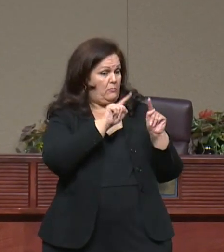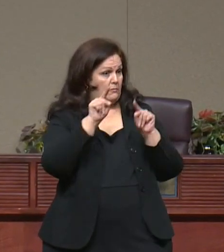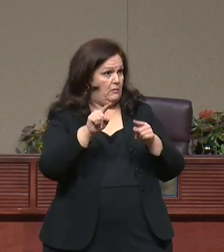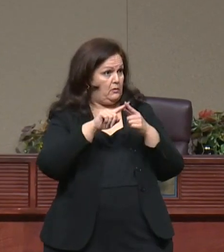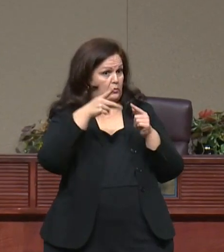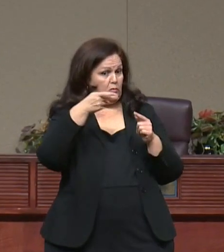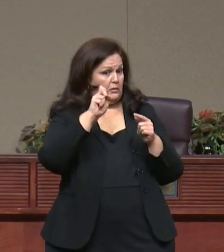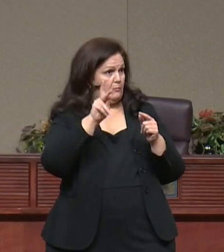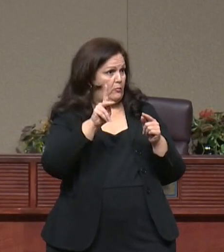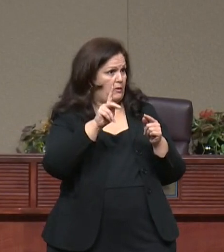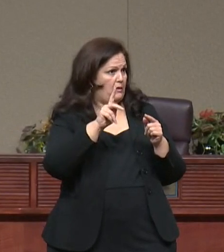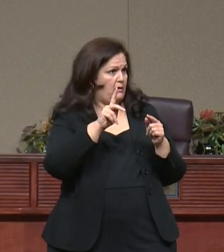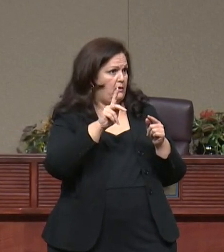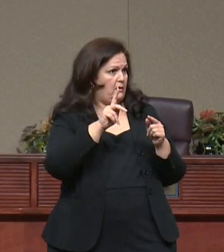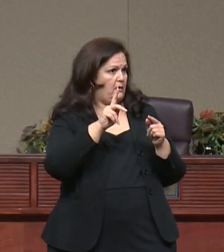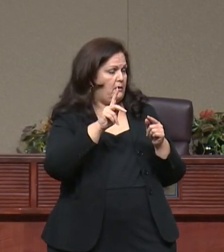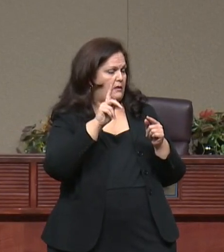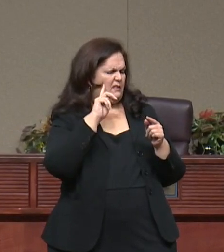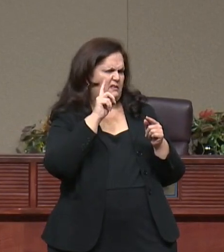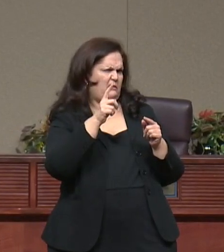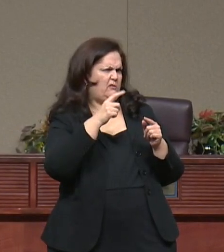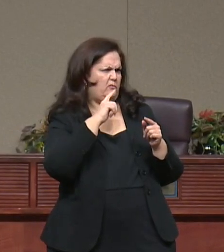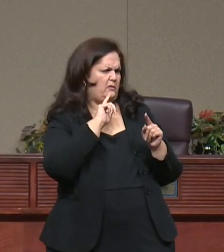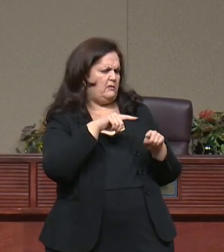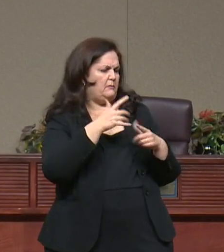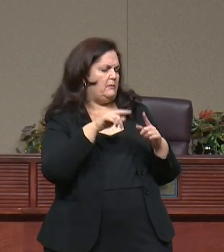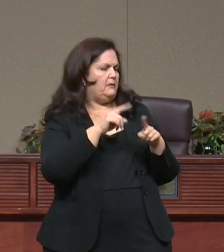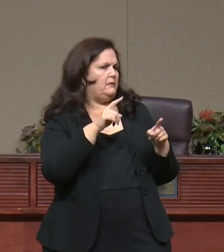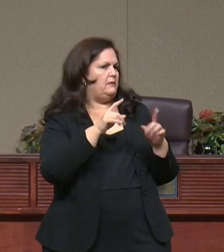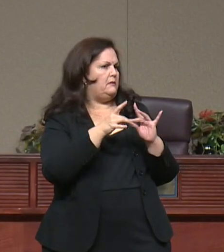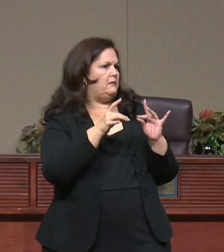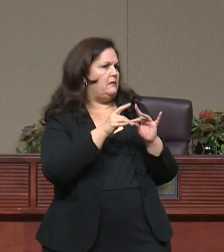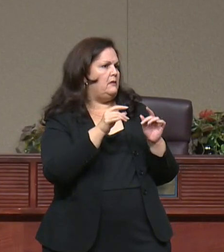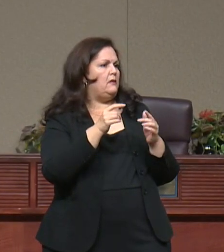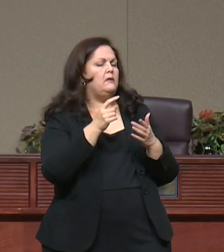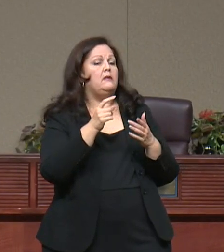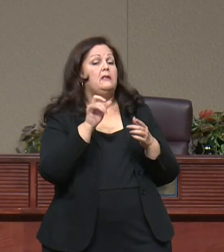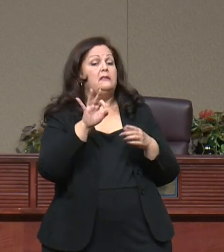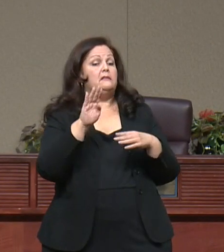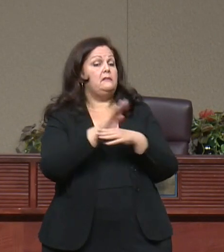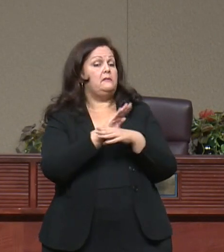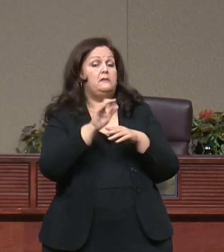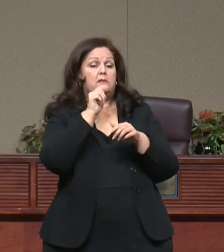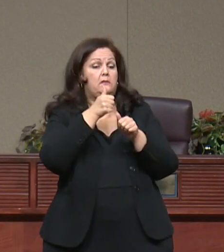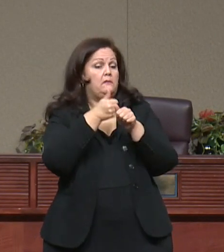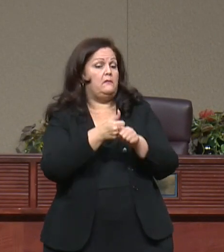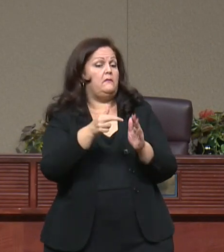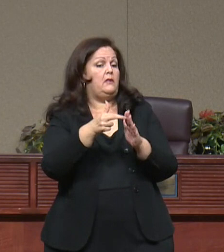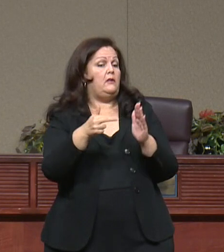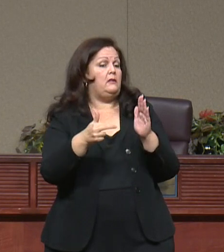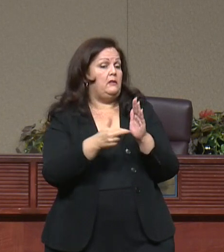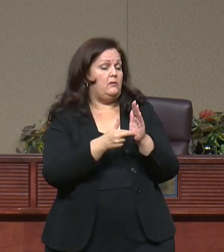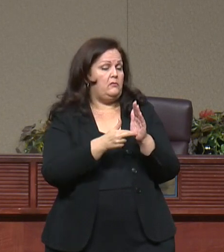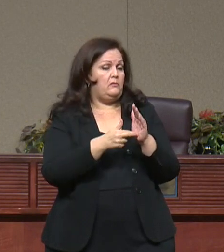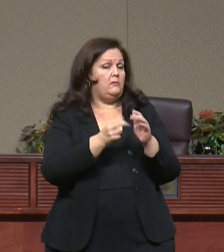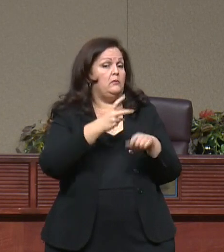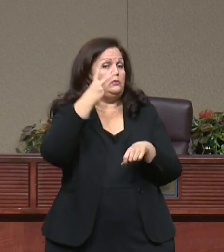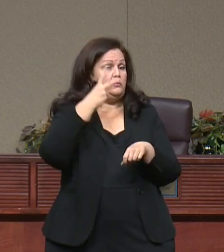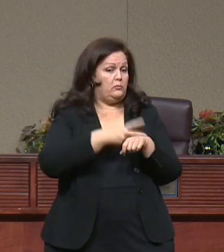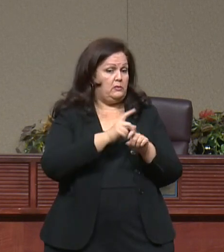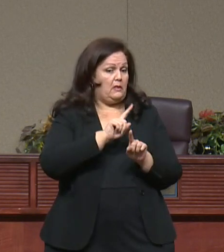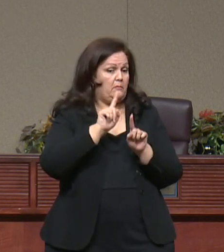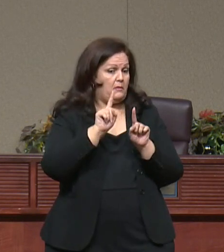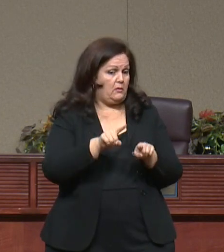you mentioned, I think he wants more specific. And what will happen to the businesses that are in non-compliance on a second visit? Is this